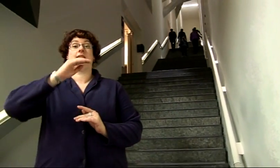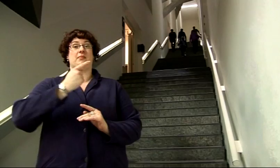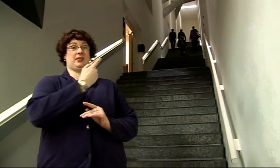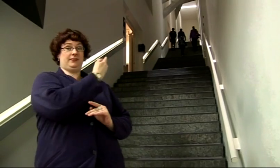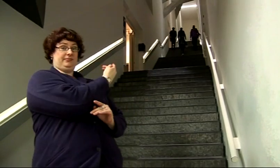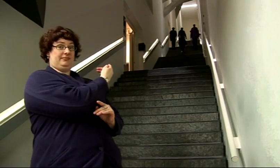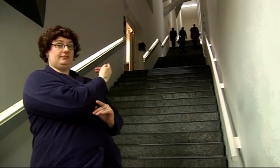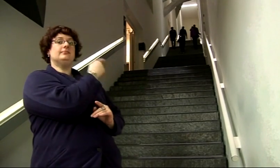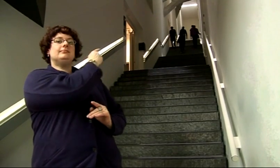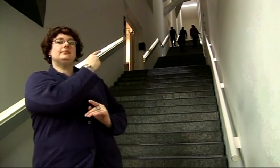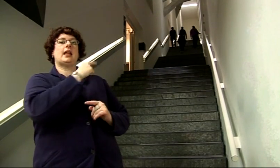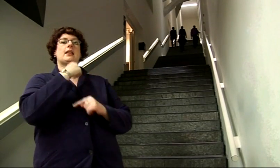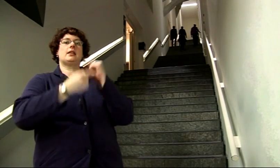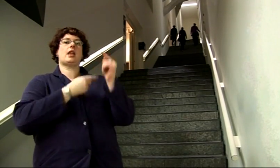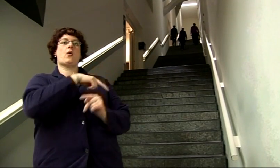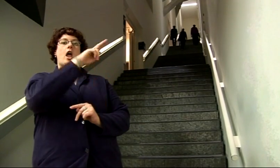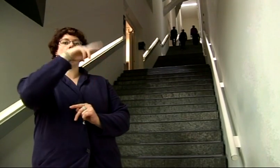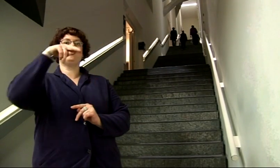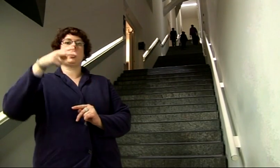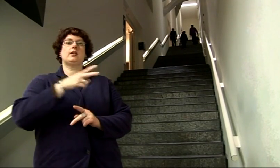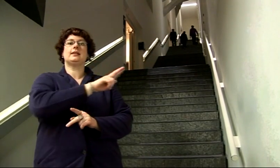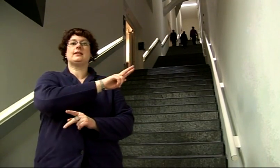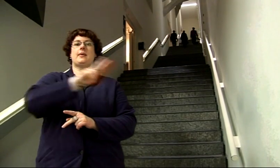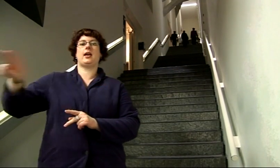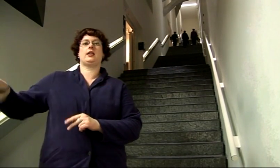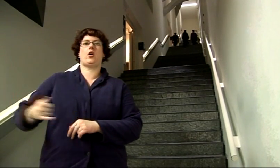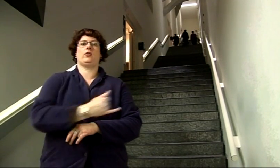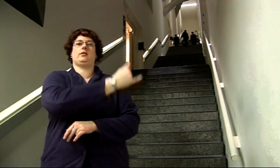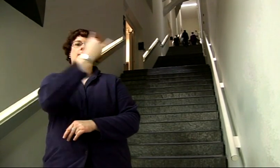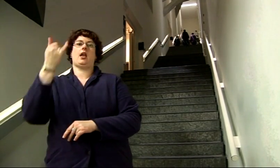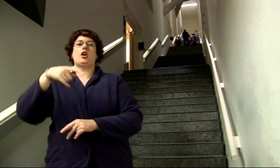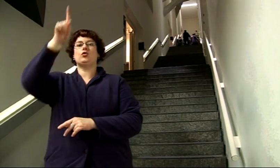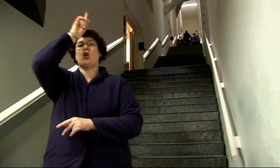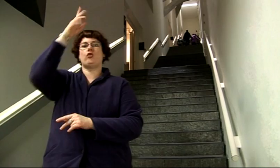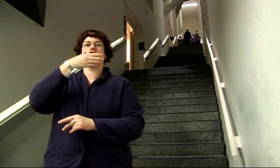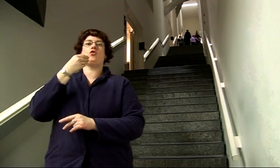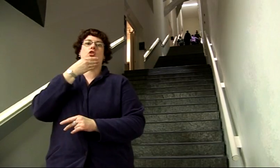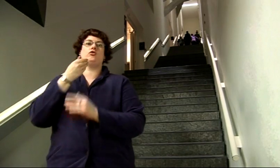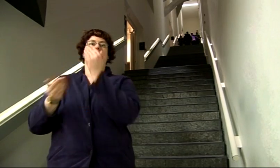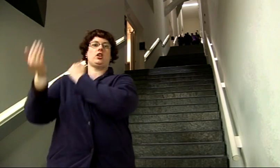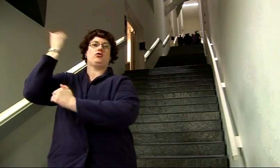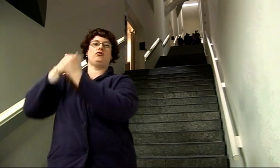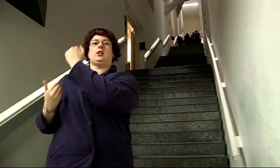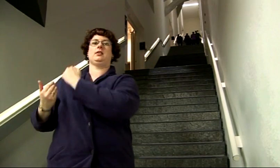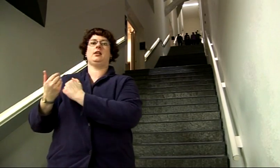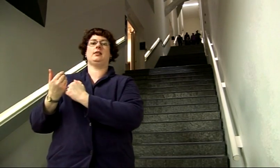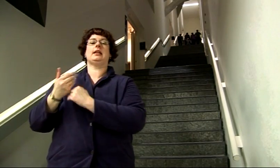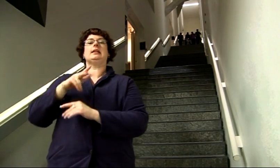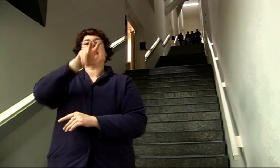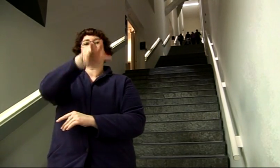Two millennia of German Jewish history. That is the title of our exhibit, which begins at the top of the stairs. It is related in